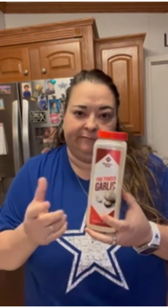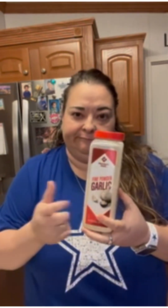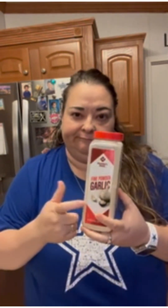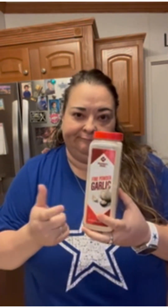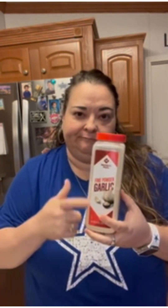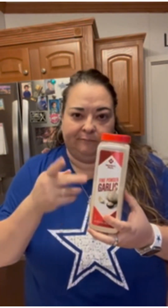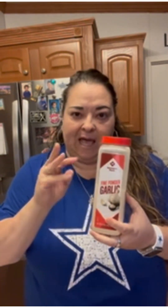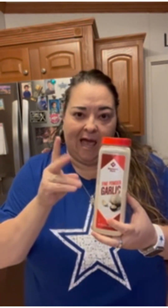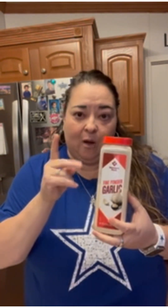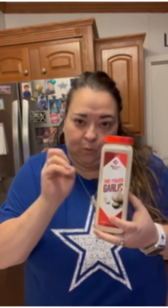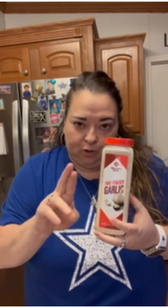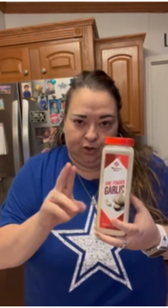Garlic